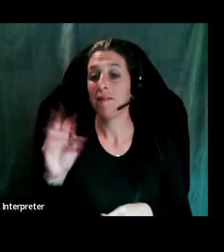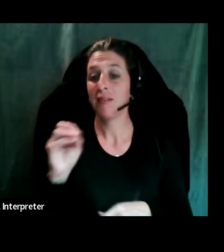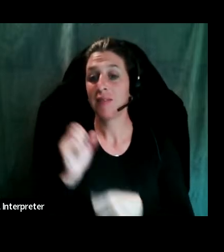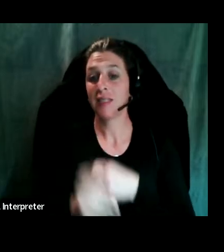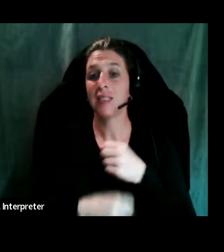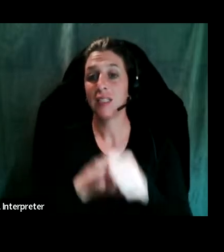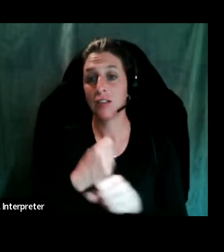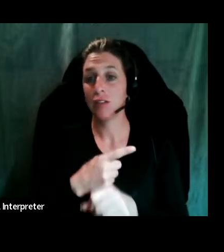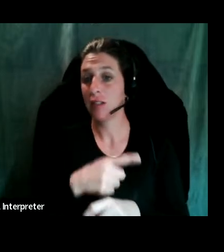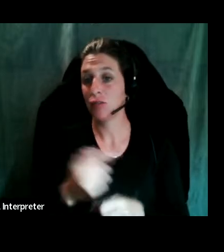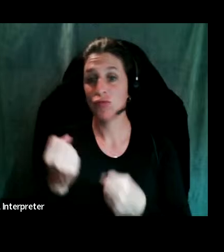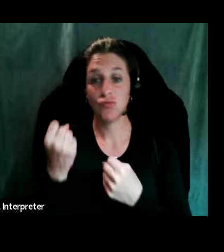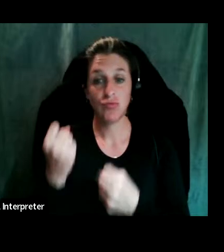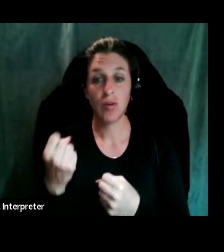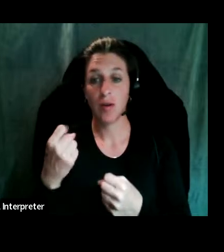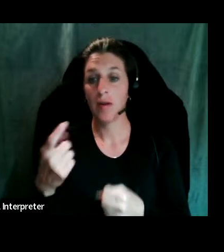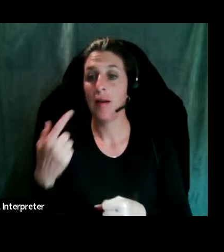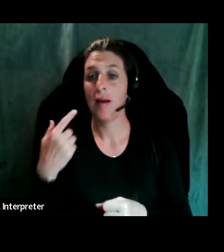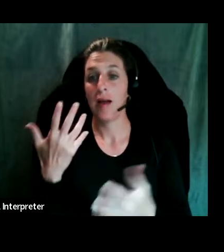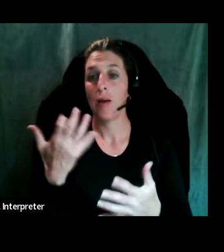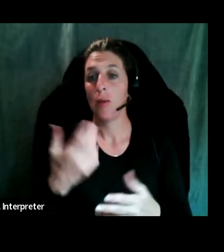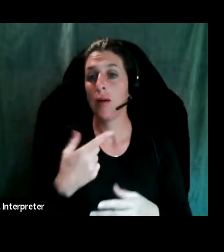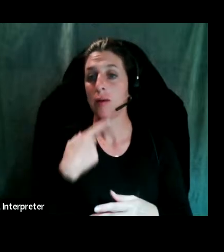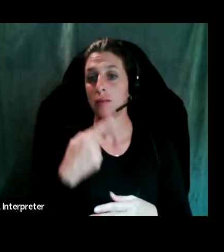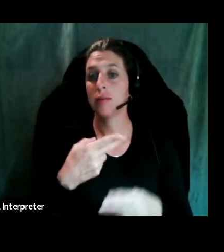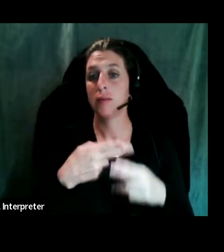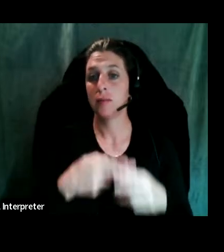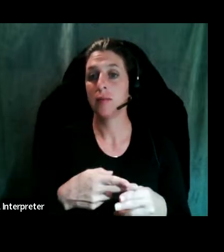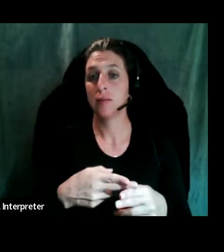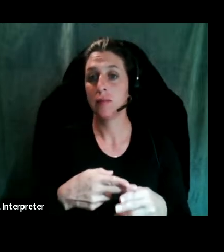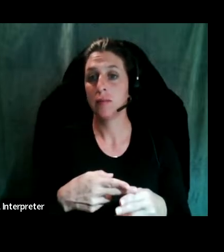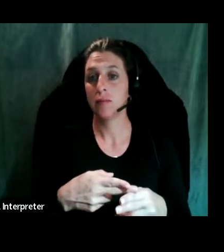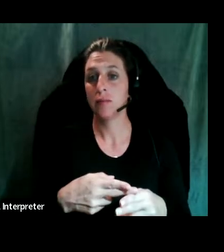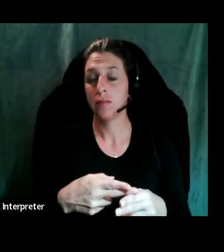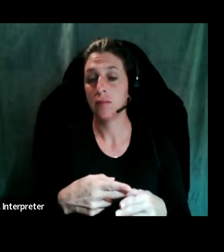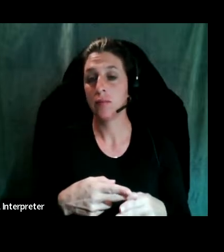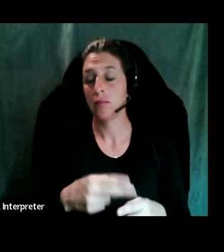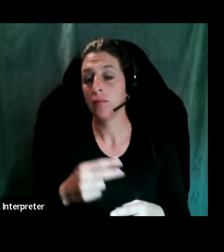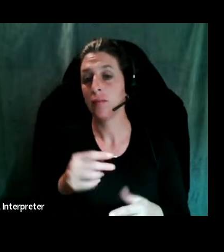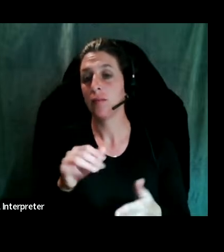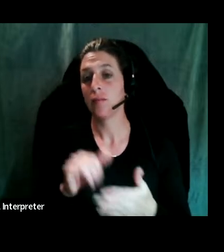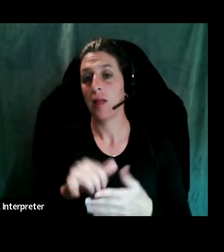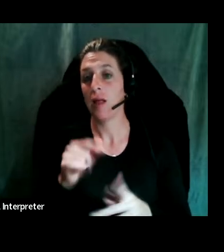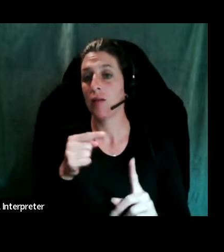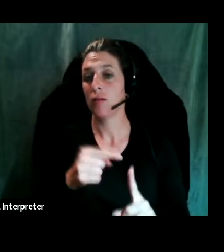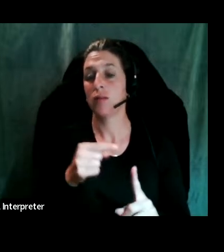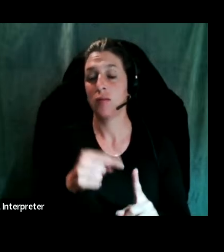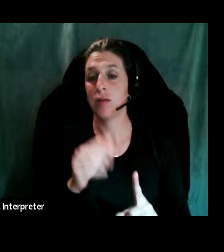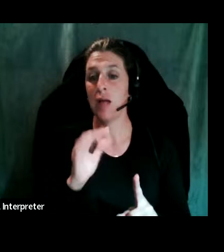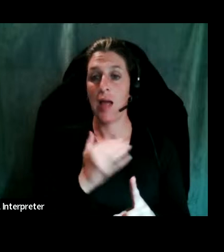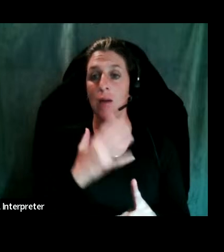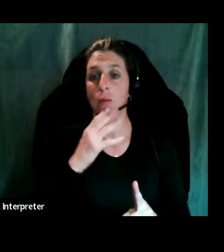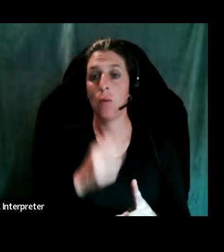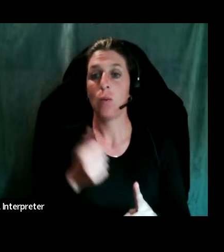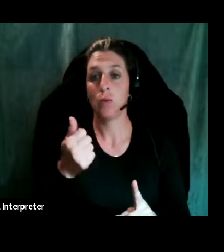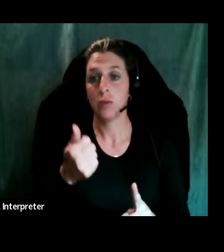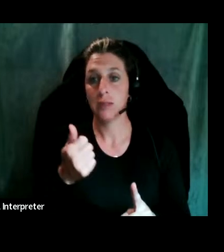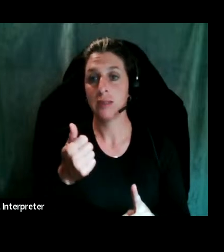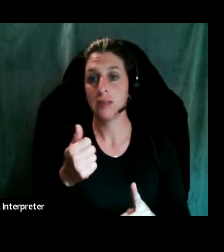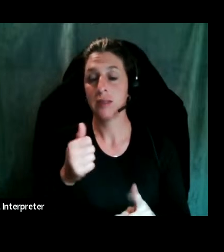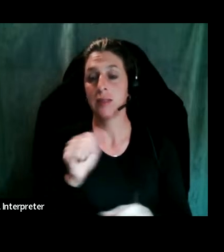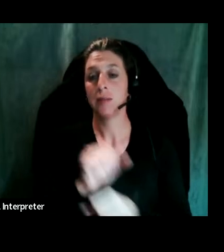And they are strong. And I think that I just wanted to mention that, I wanted to mention a little bit of a tidbit that's our oldest employee